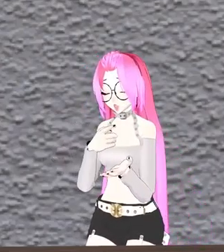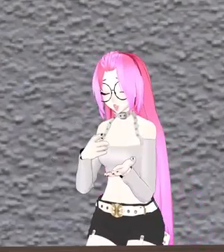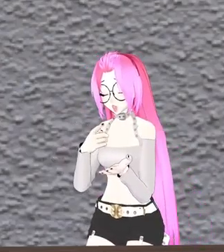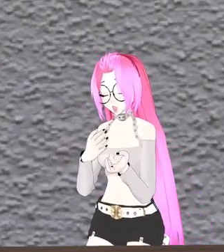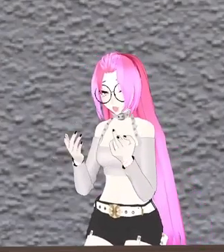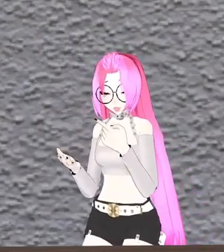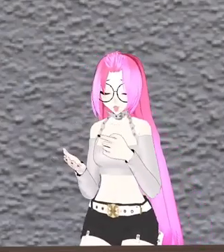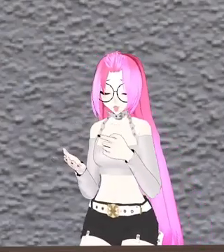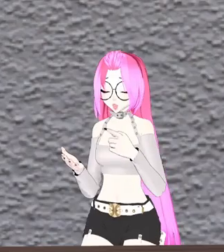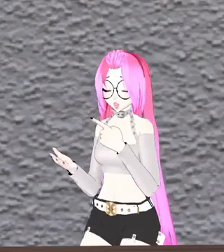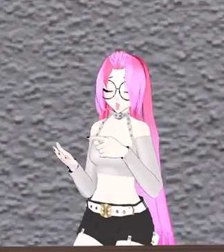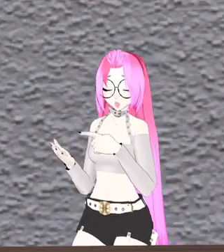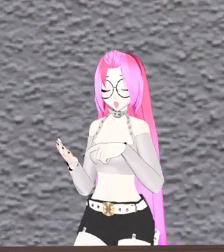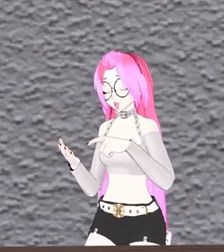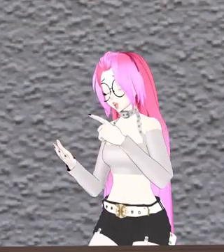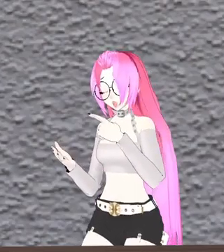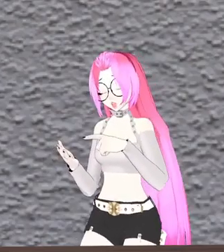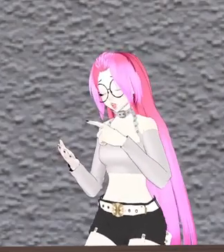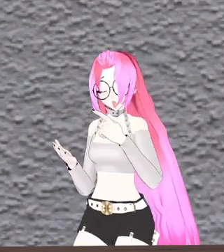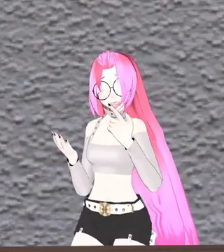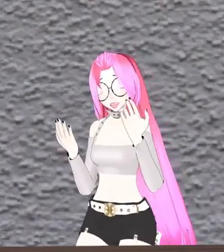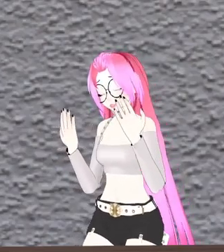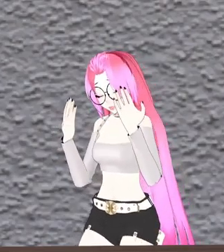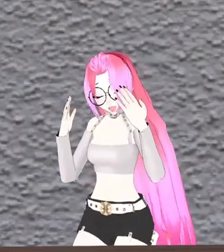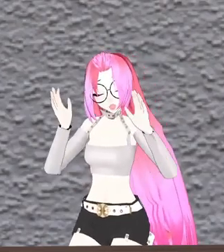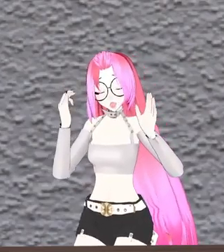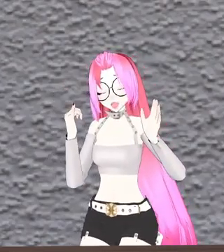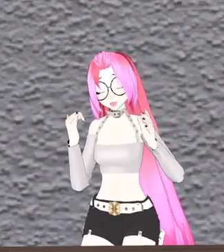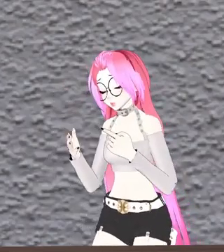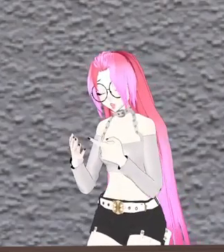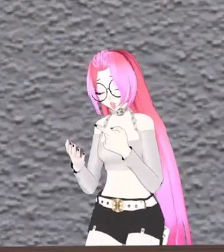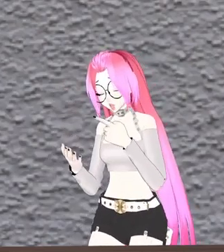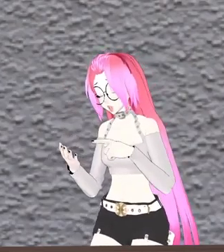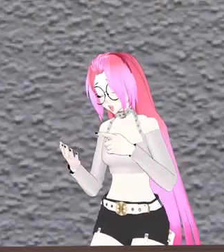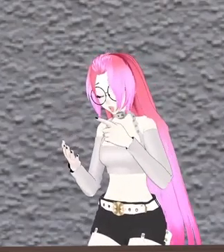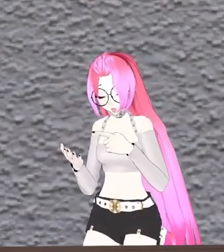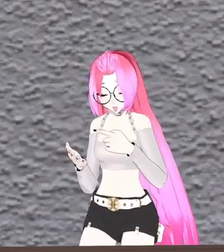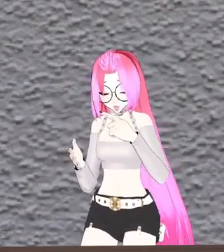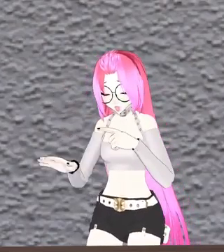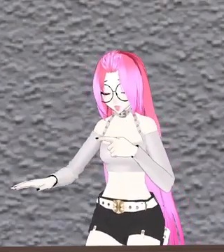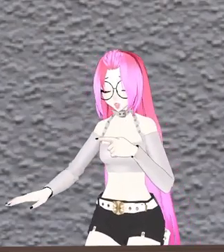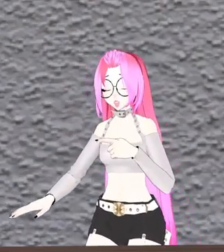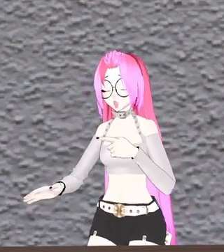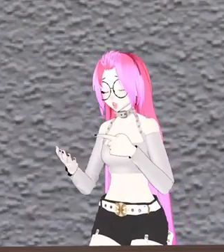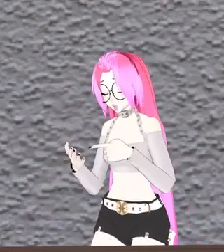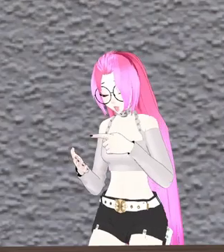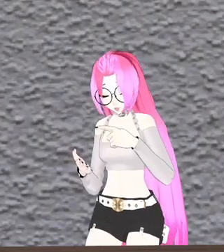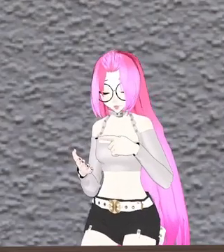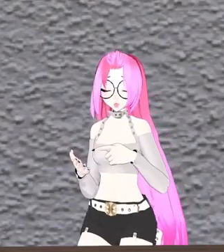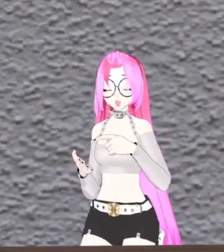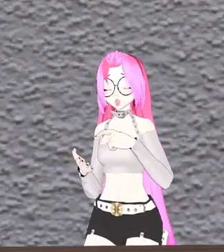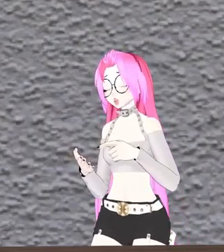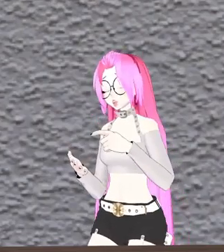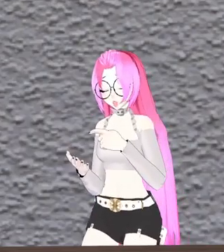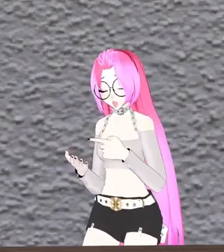with my right. It's just way more comfortable for me to do it with my left. I don't know why, but I've done it my whole life like this since I was little, and I'm never going to